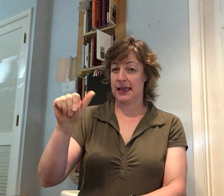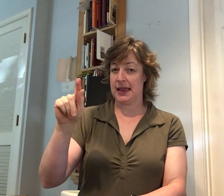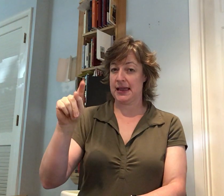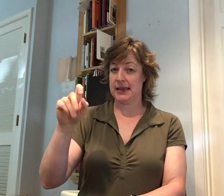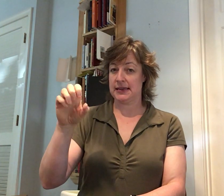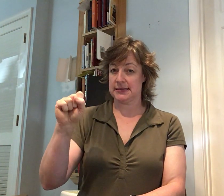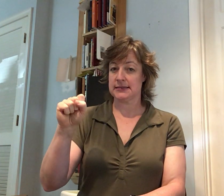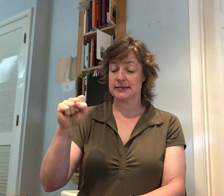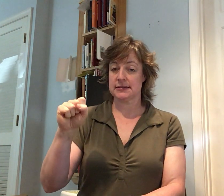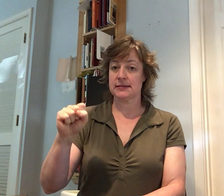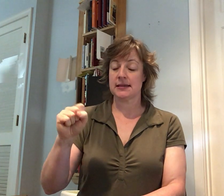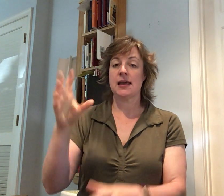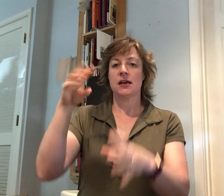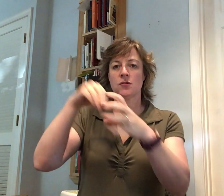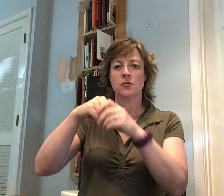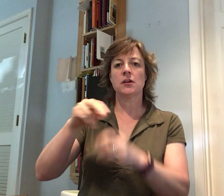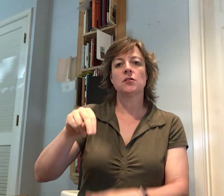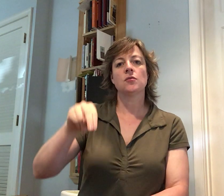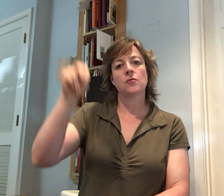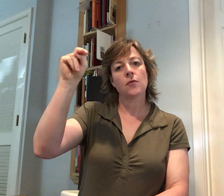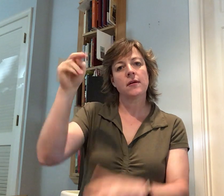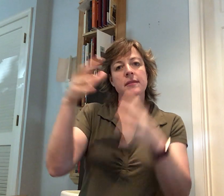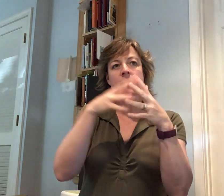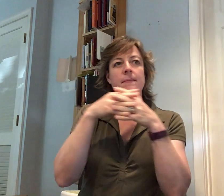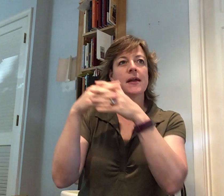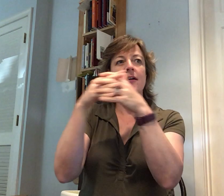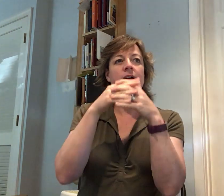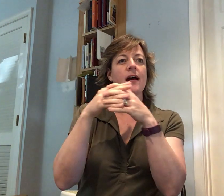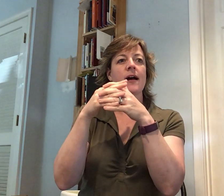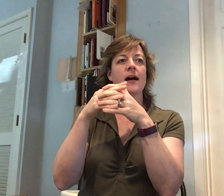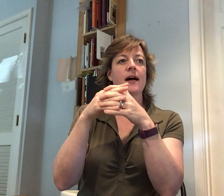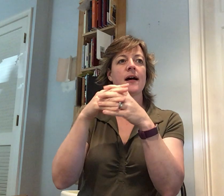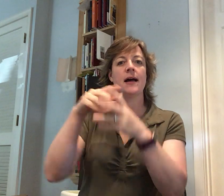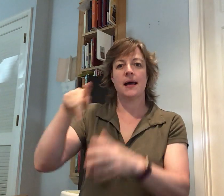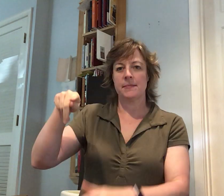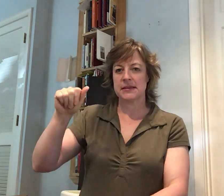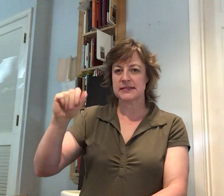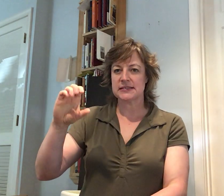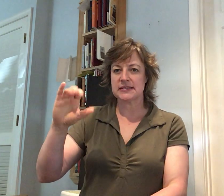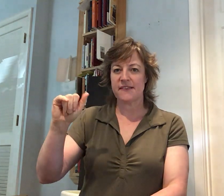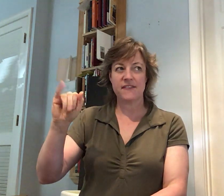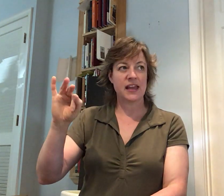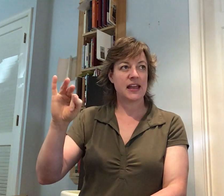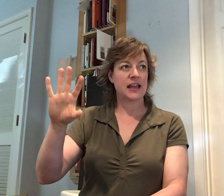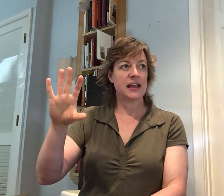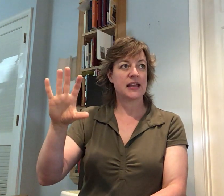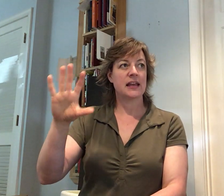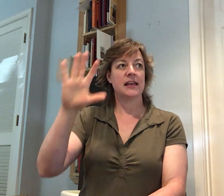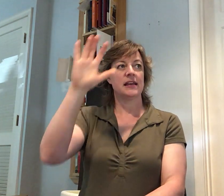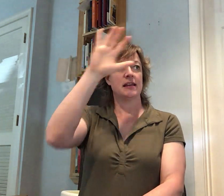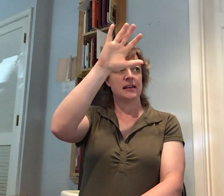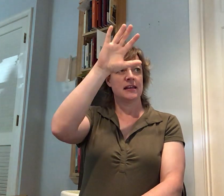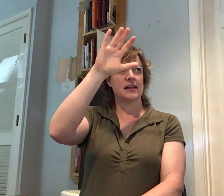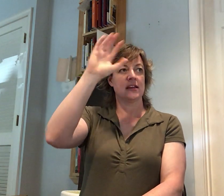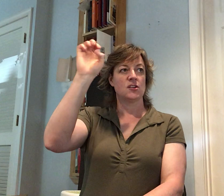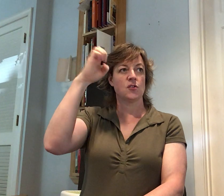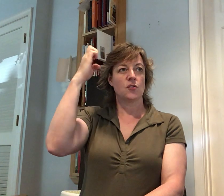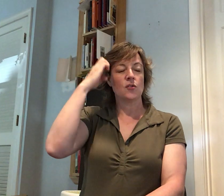American plate, the Pacific plate, the Eurasian plate, and the Nazca plate. The Pacific Plate is an example of